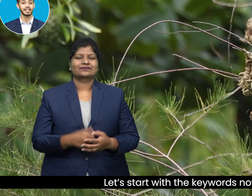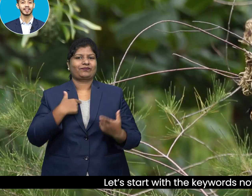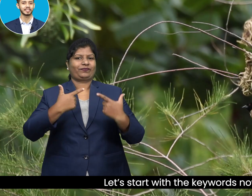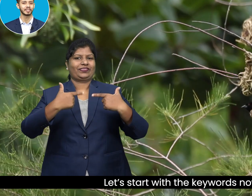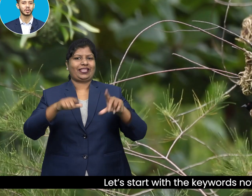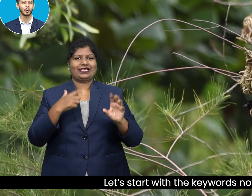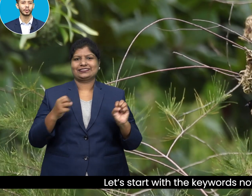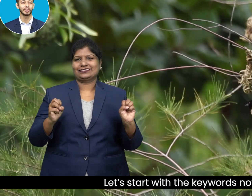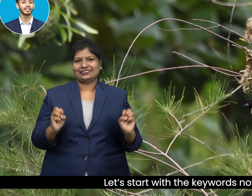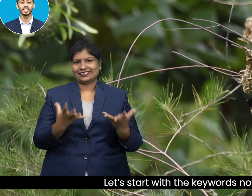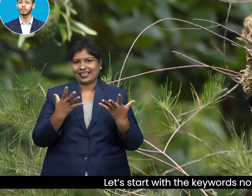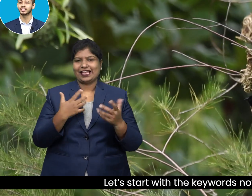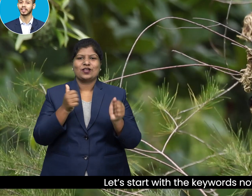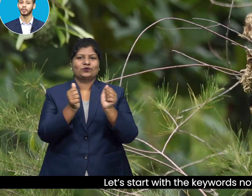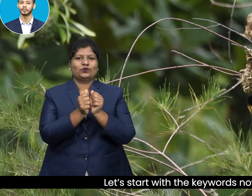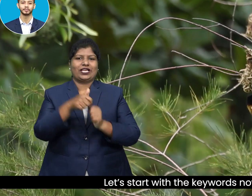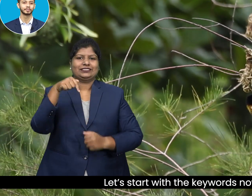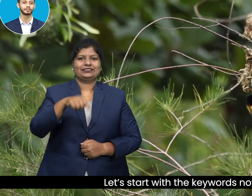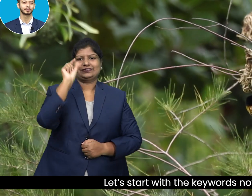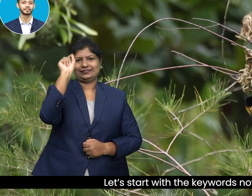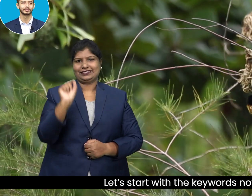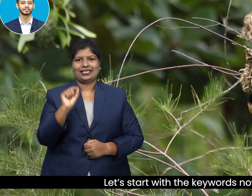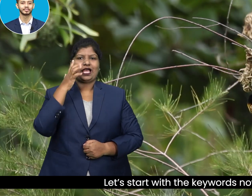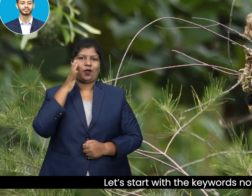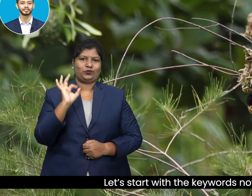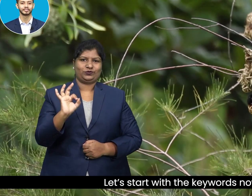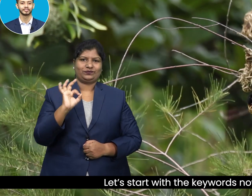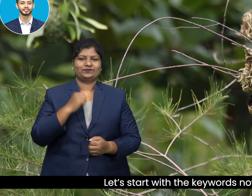Let's start with the keywords now.